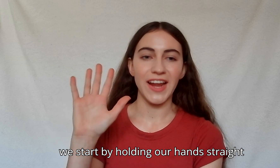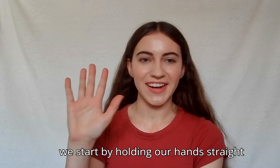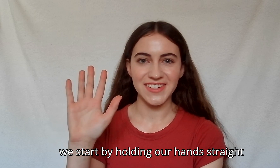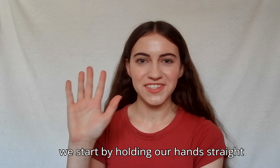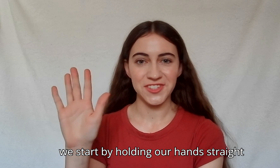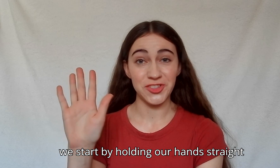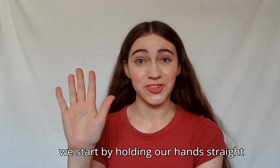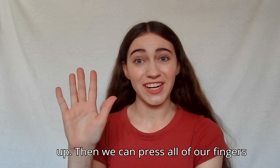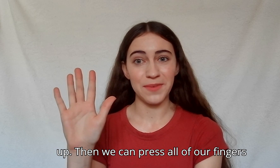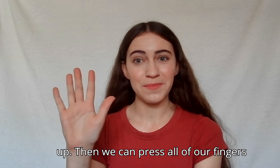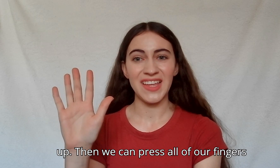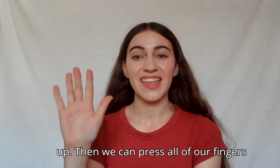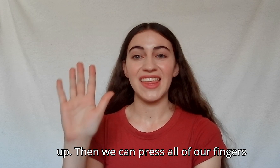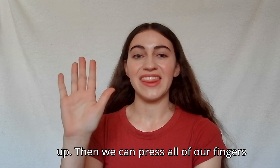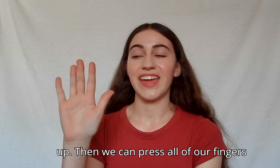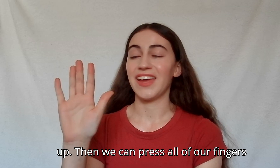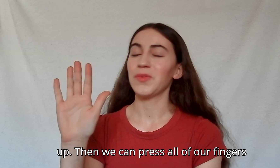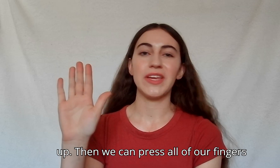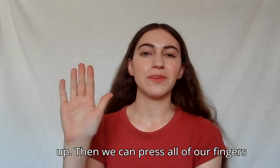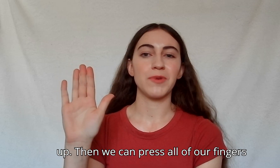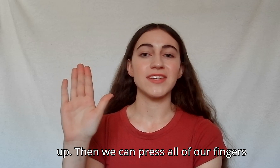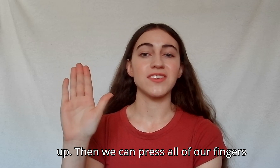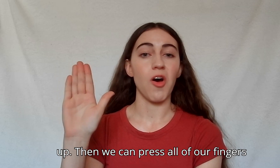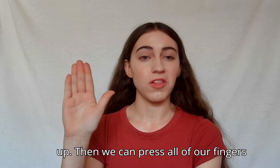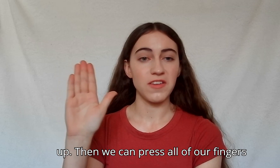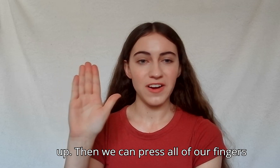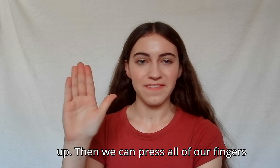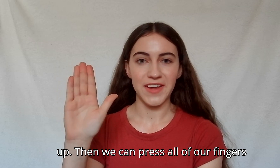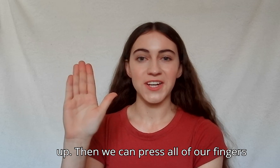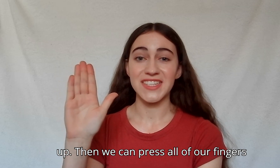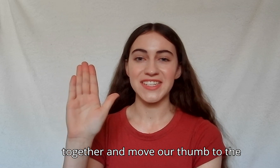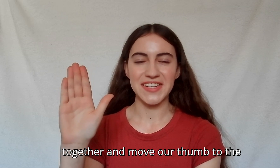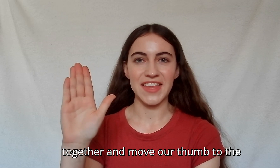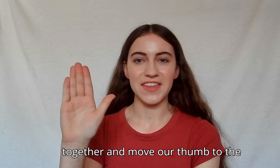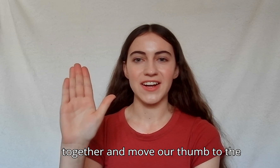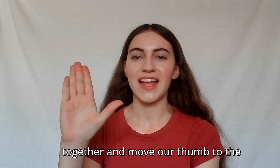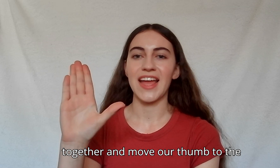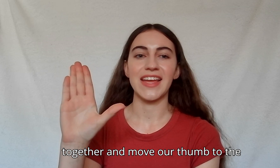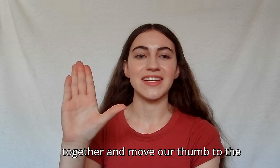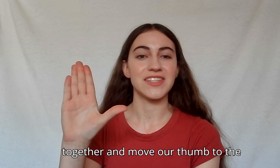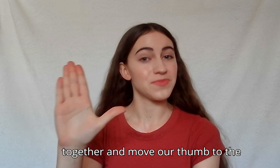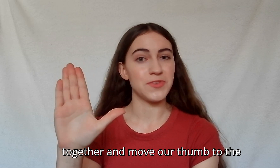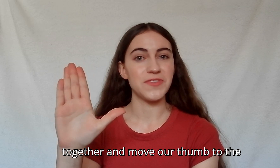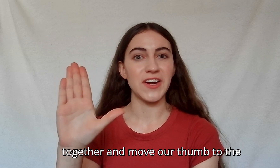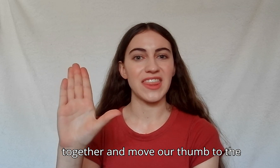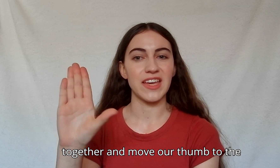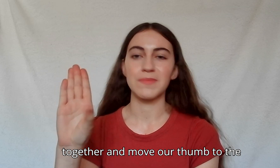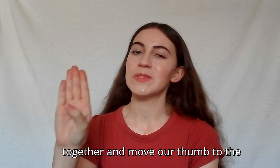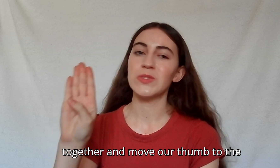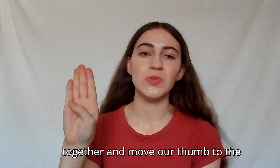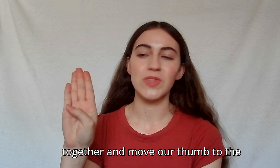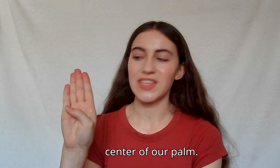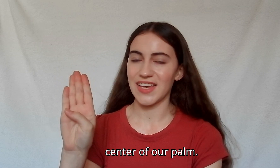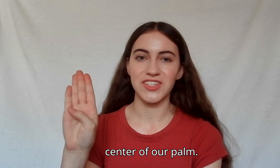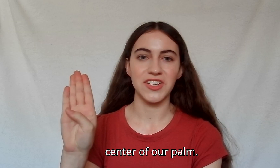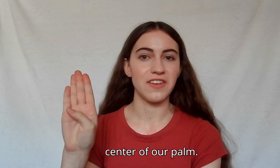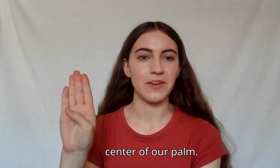hand straight up. Then we can press all of our fingers together and move our thumb to the center of our